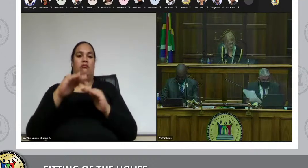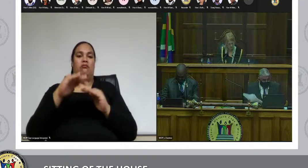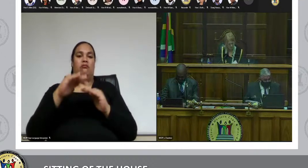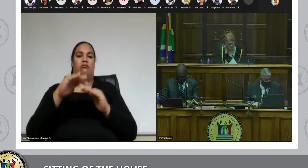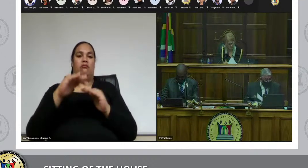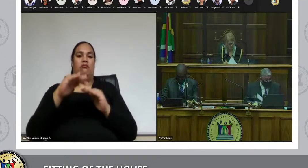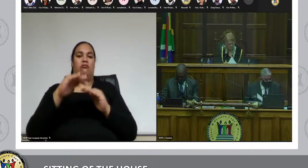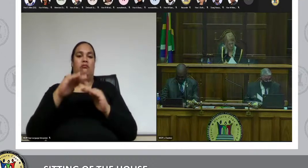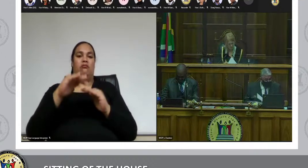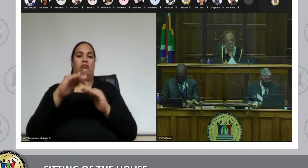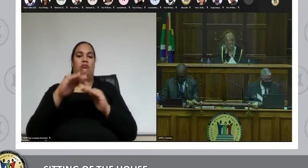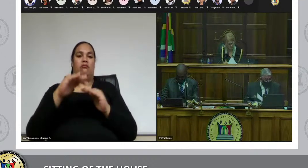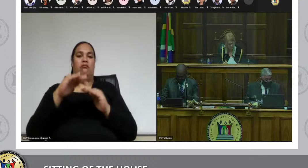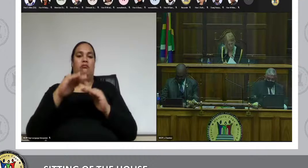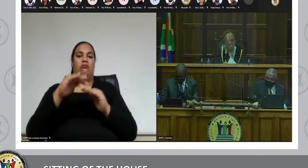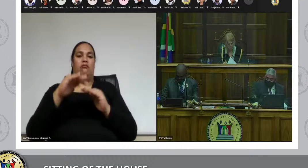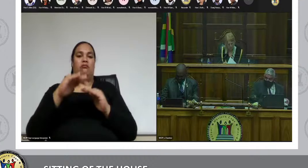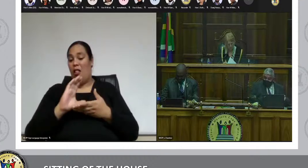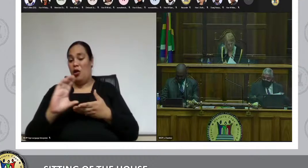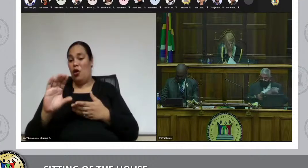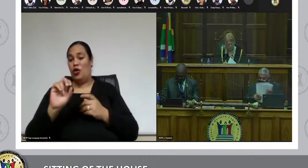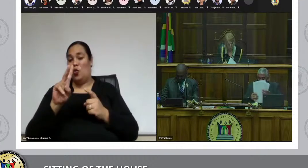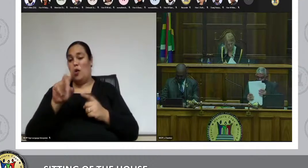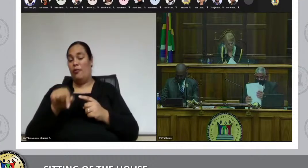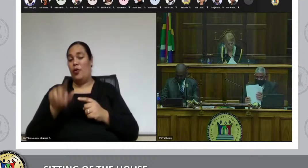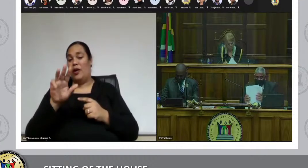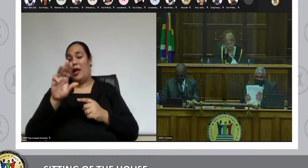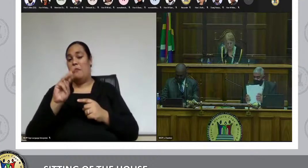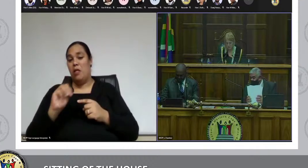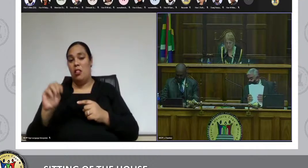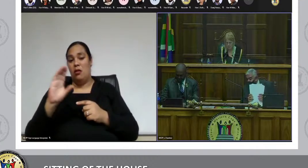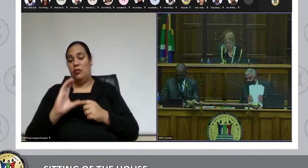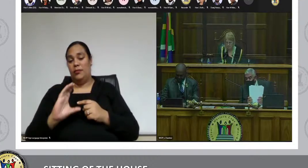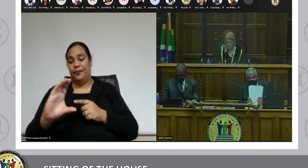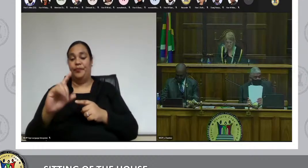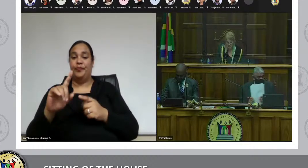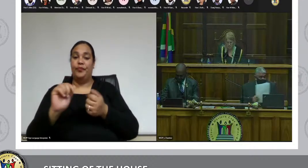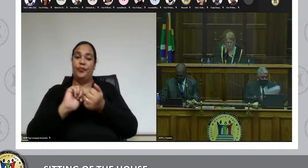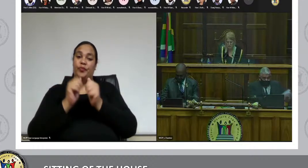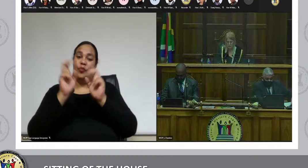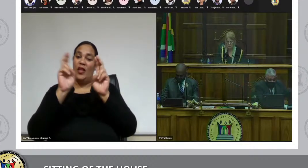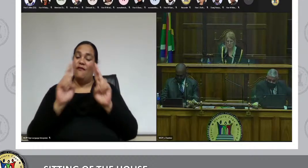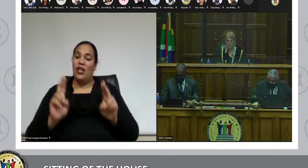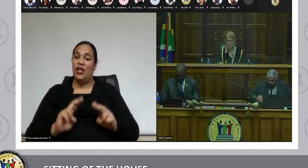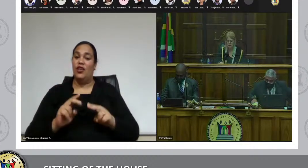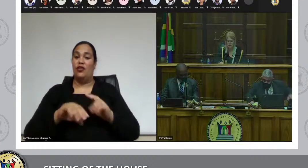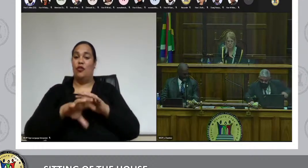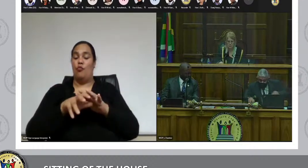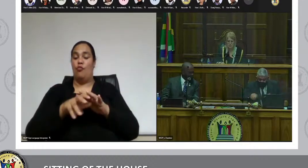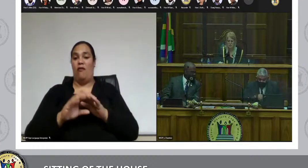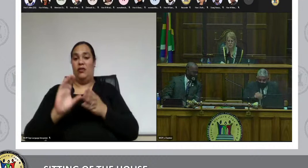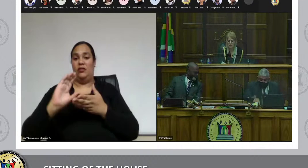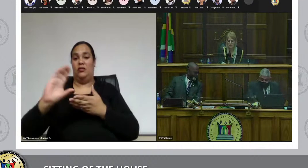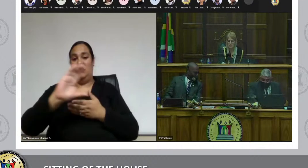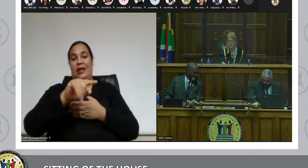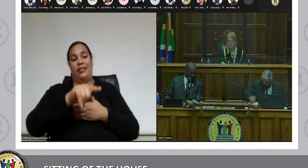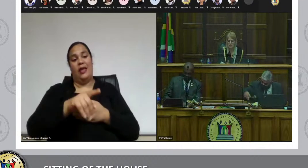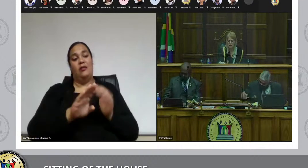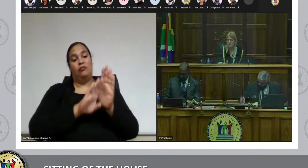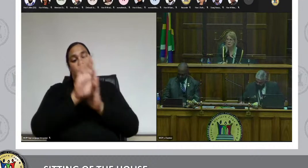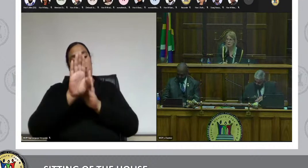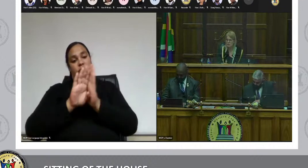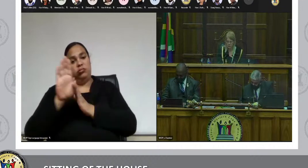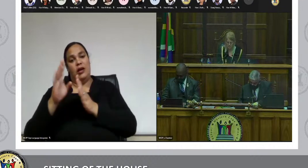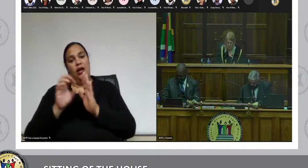provincial department recently allocated 12.9 million to sports federations across the province. This is an increased effort